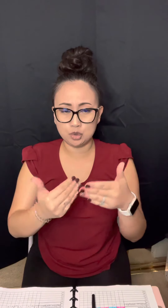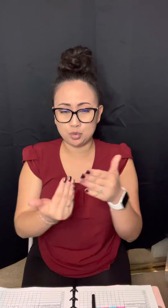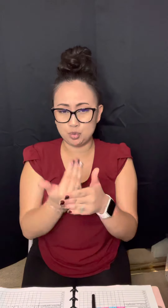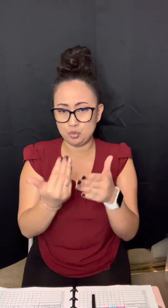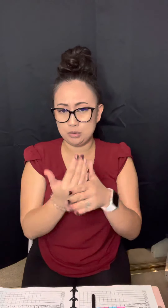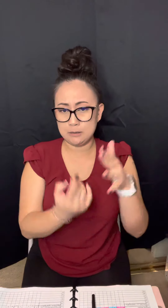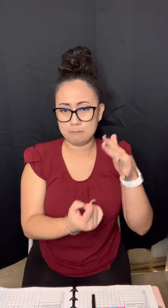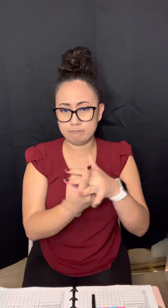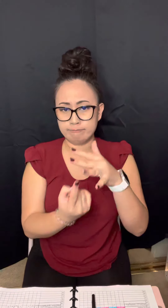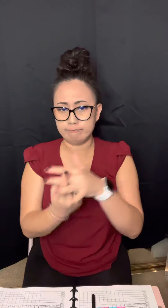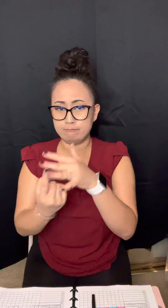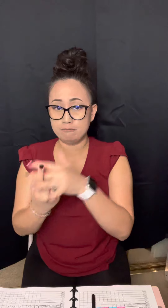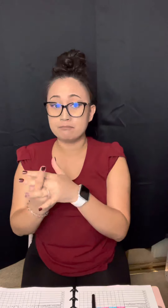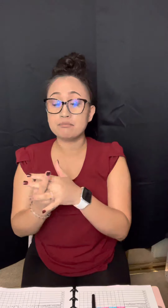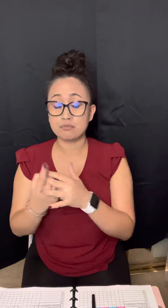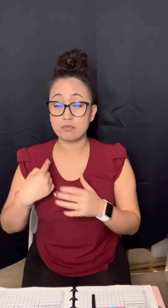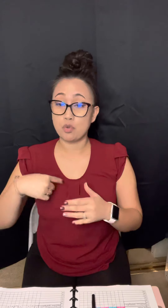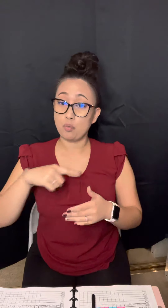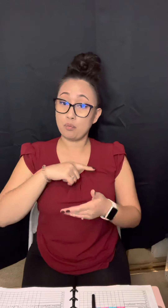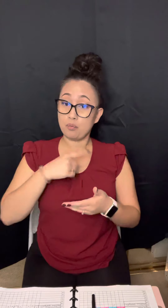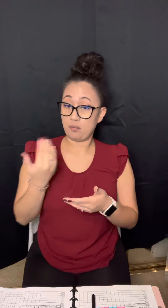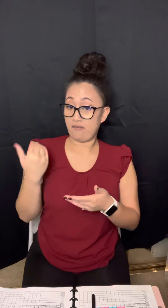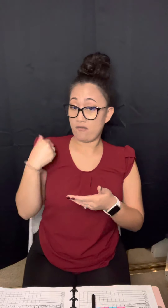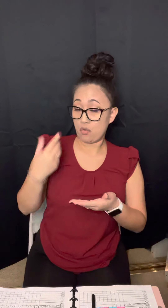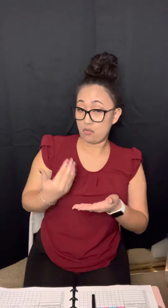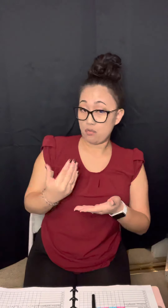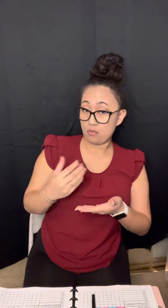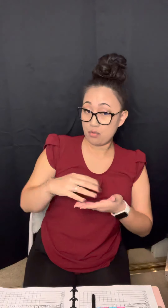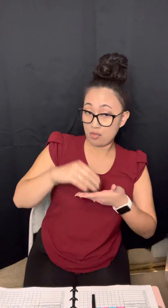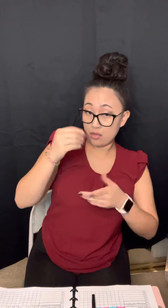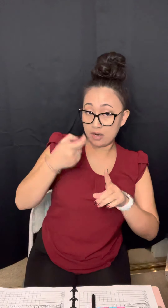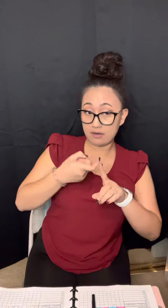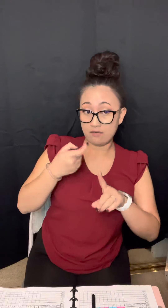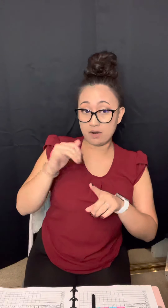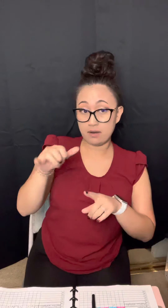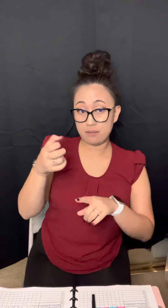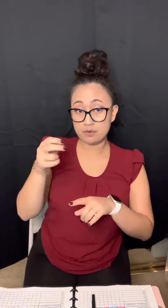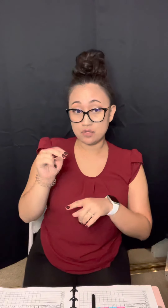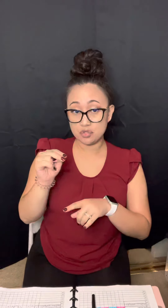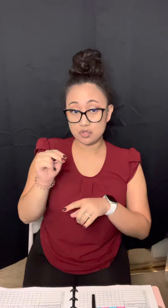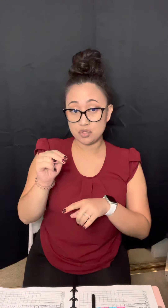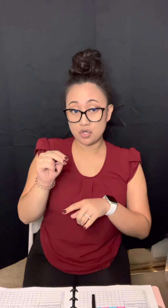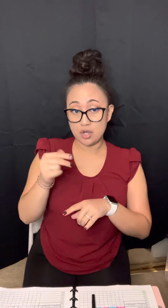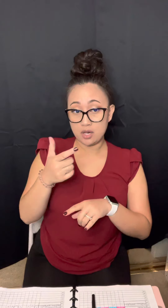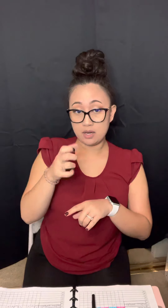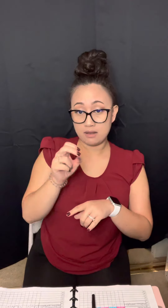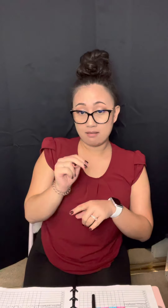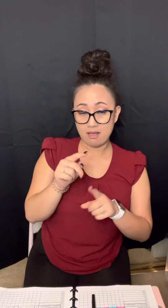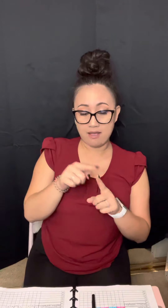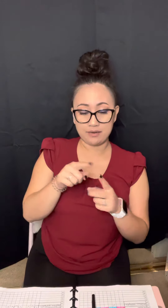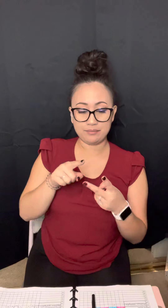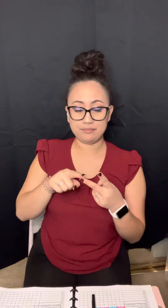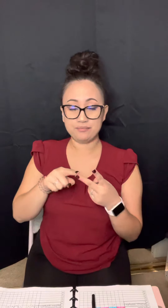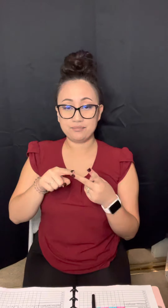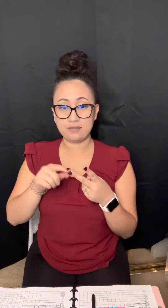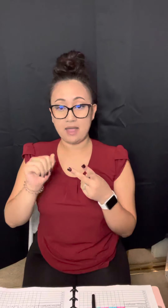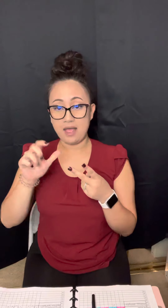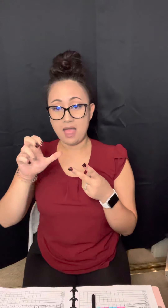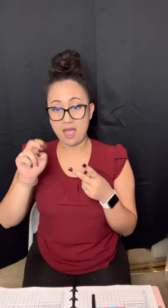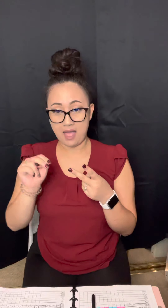John Glenn and from Alan Shepard's experience, right? We learn from them. So in the future, we can do even better